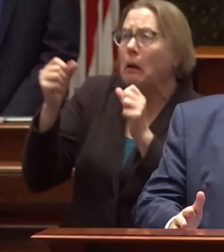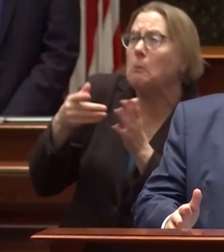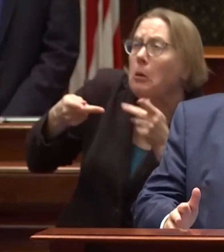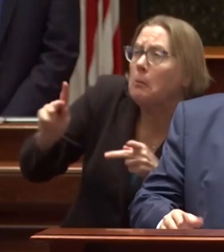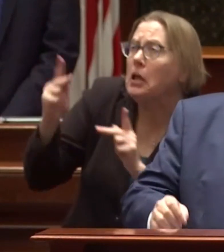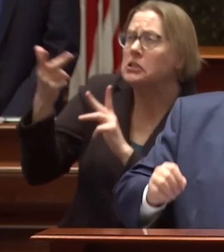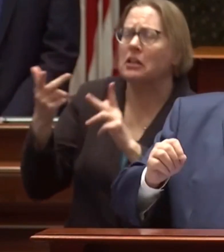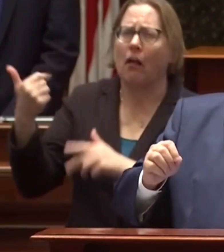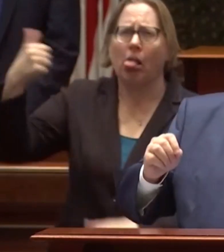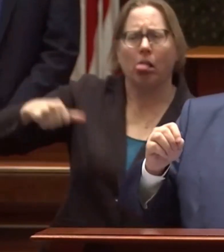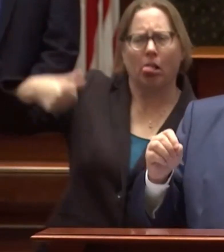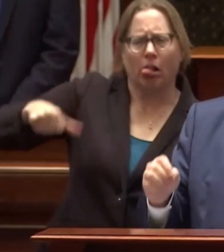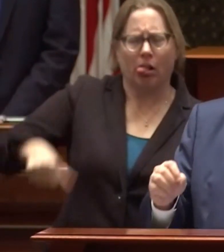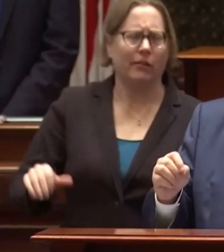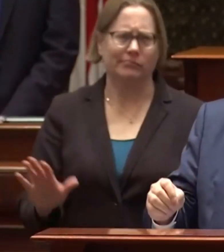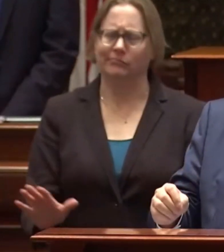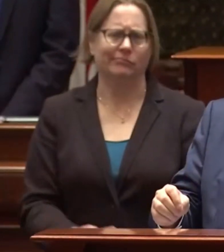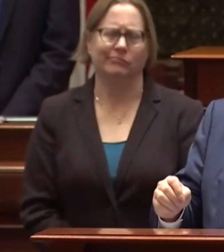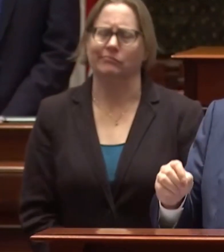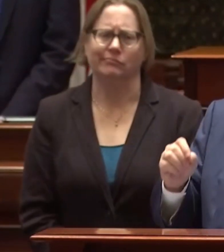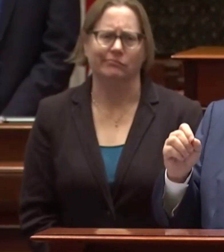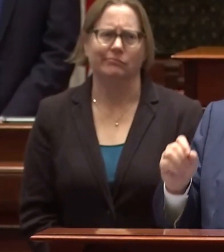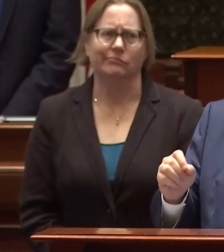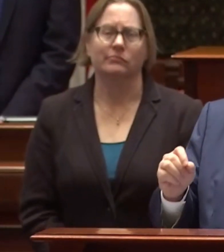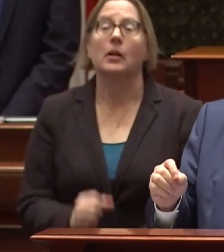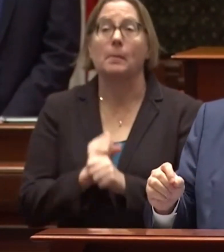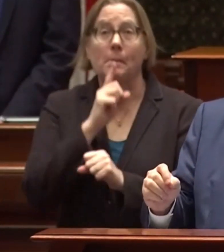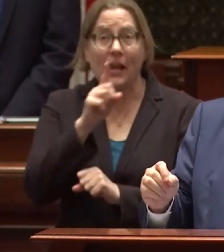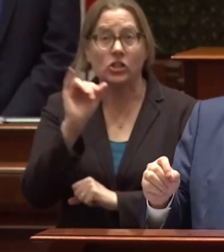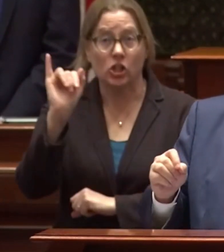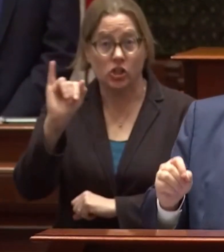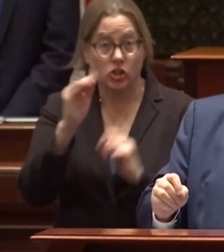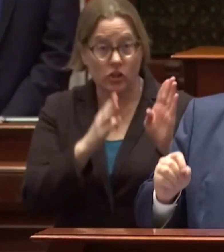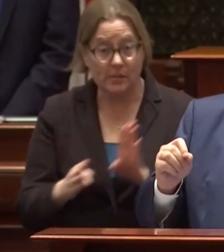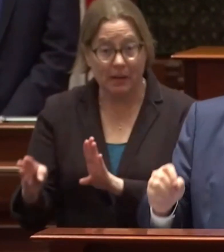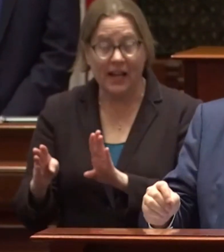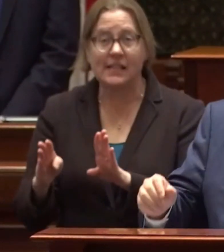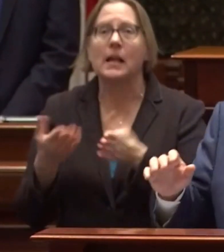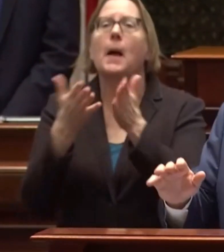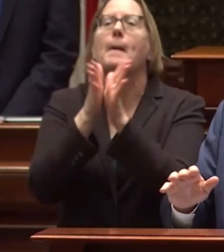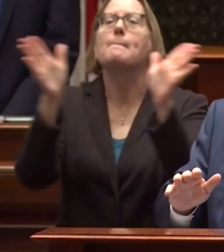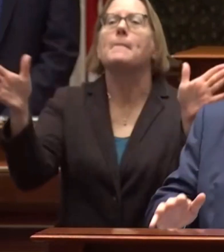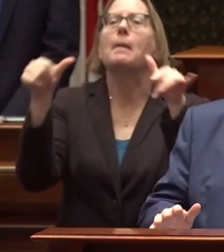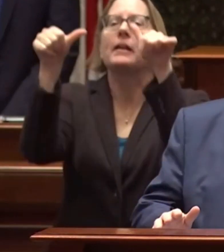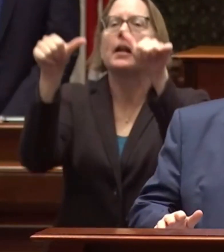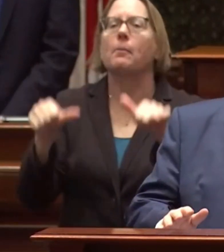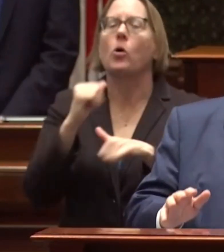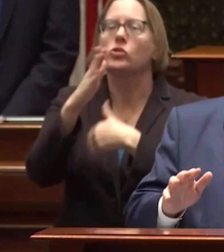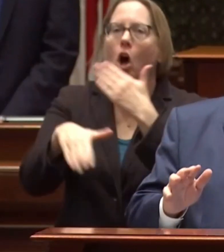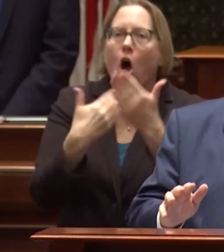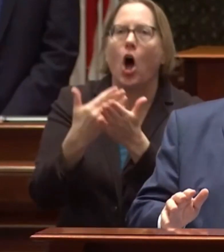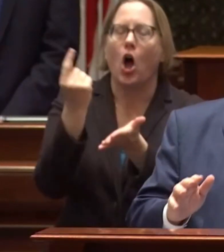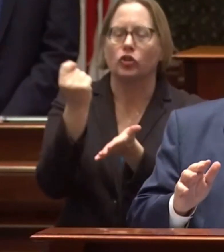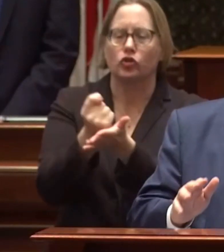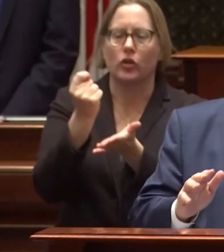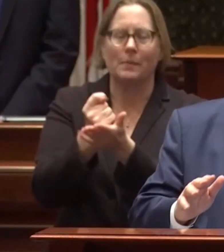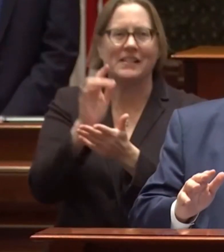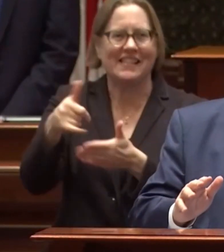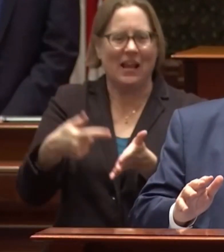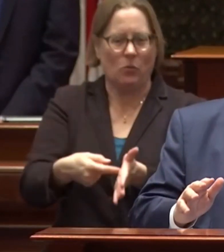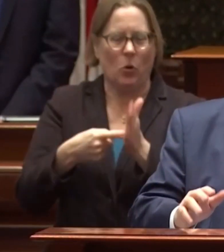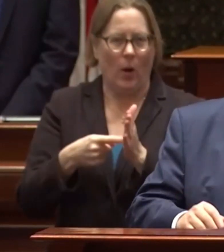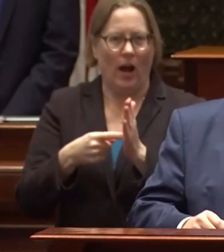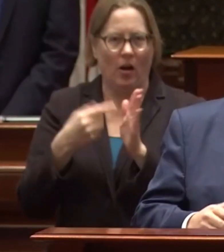coverage. And we're going to make sure that insurance plans publicly post all treatments that require